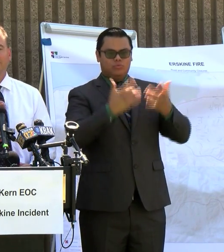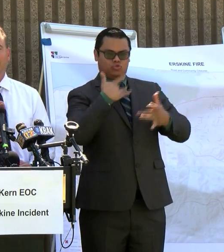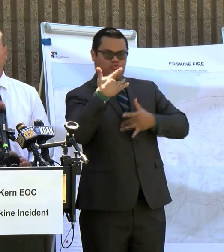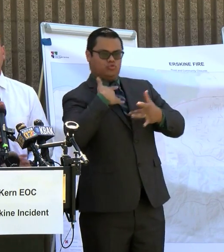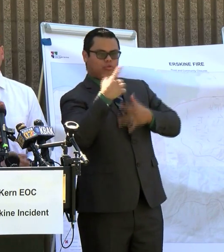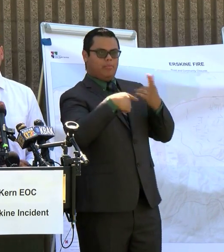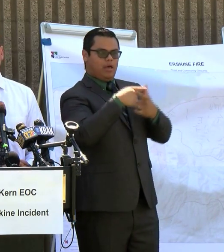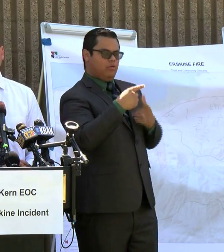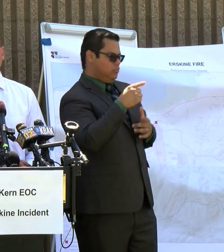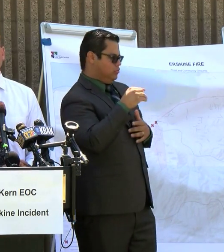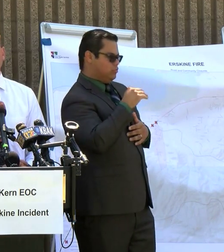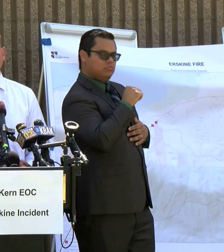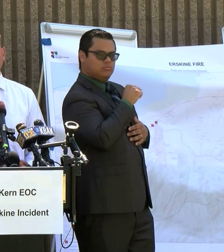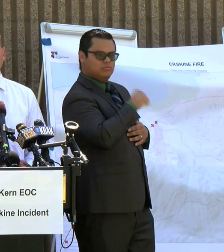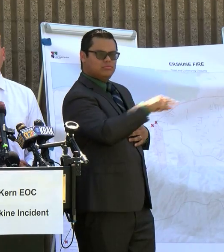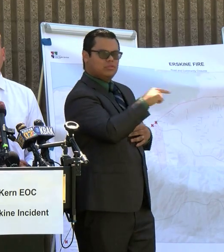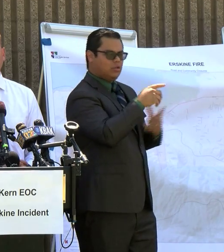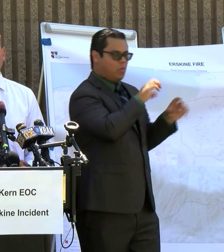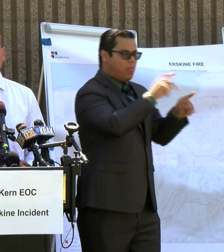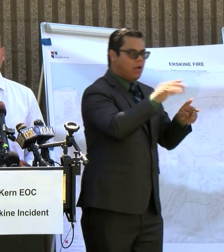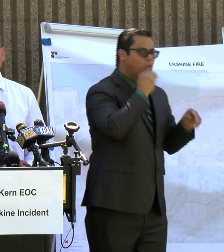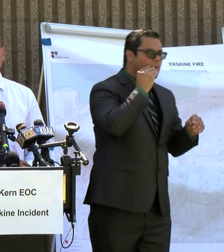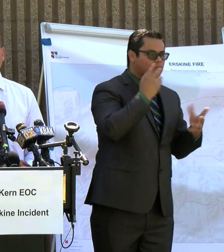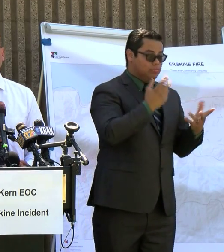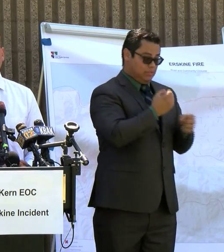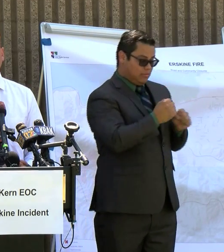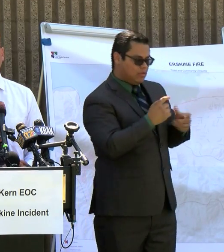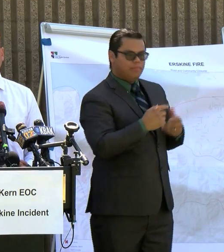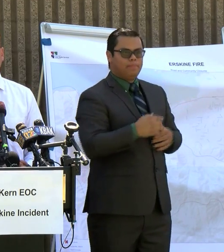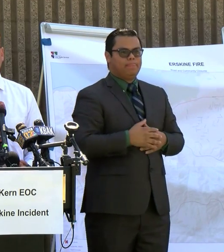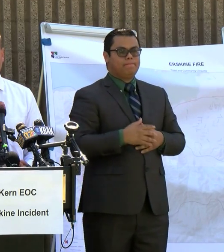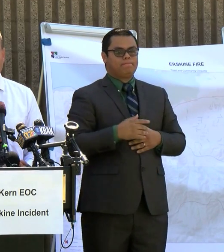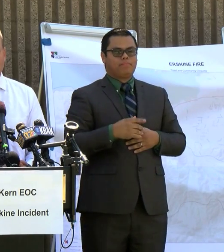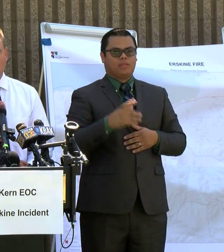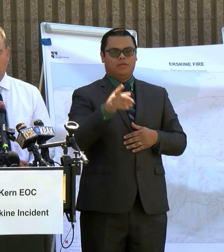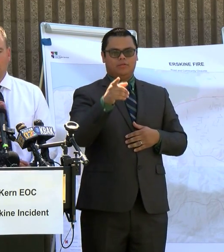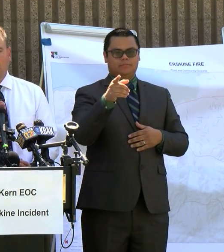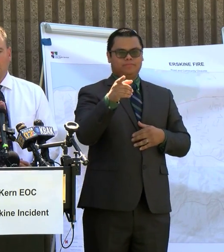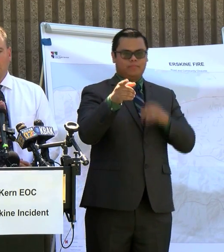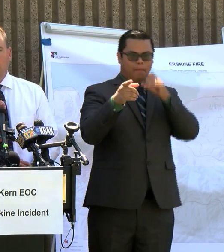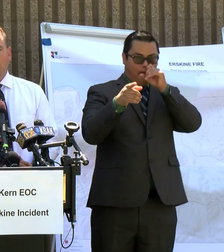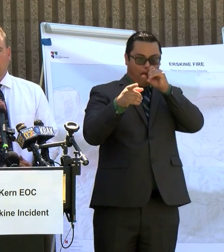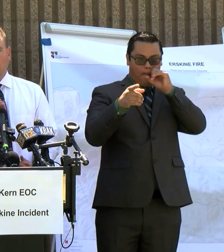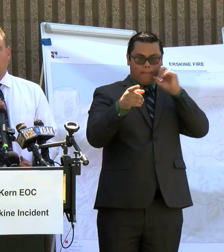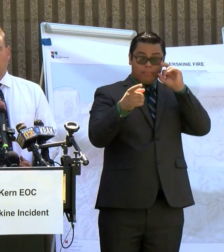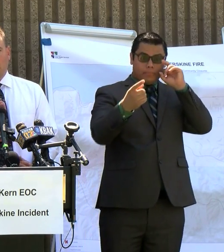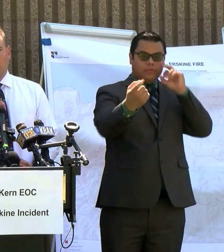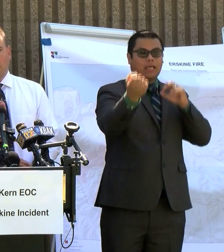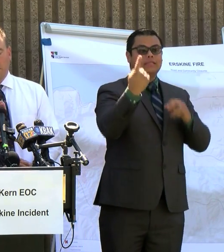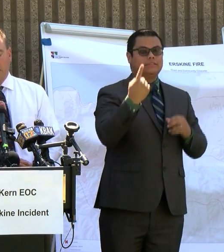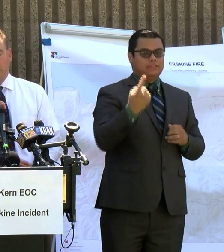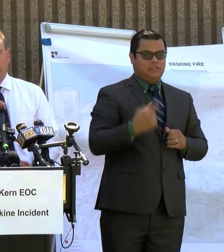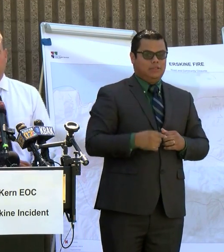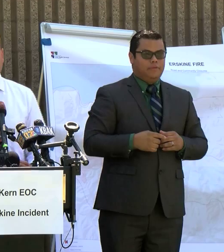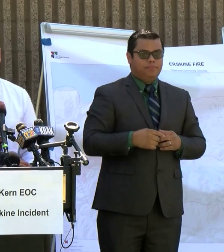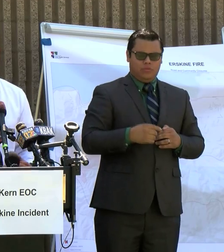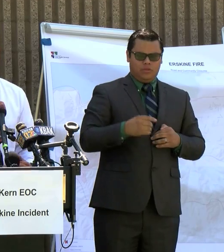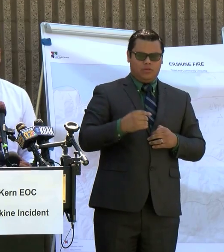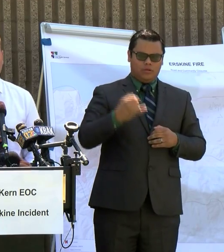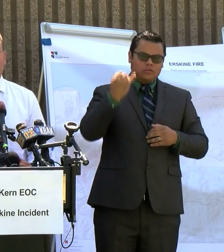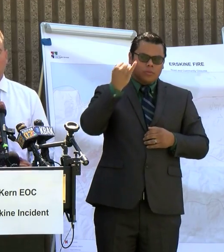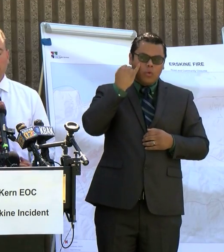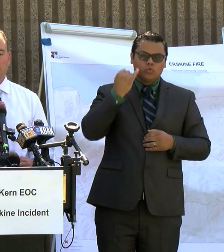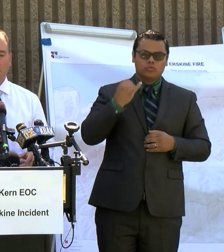if I'm living up there, how do I find out if my water is okay? If you've been checking all of them, but how do I find out? We have.